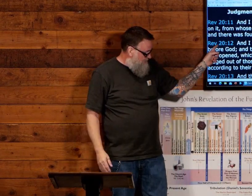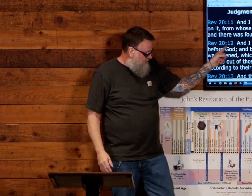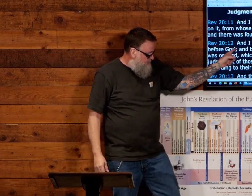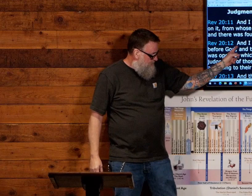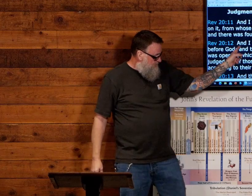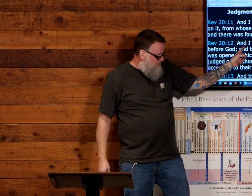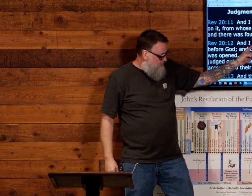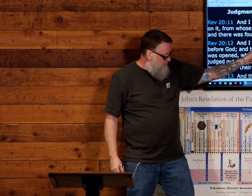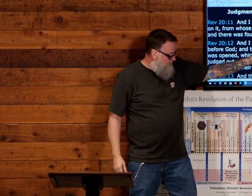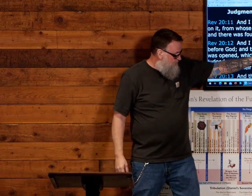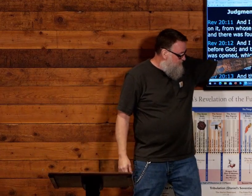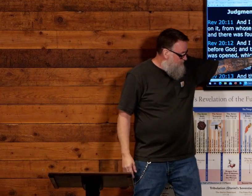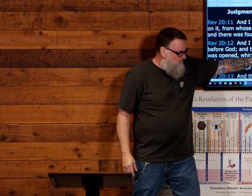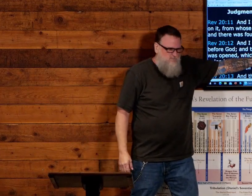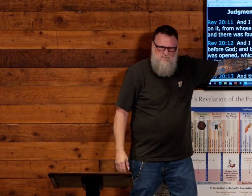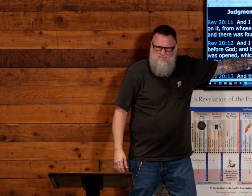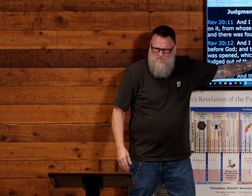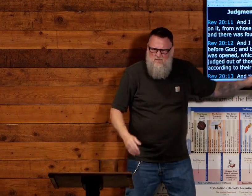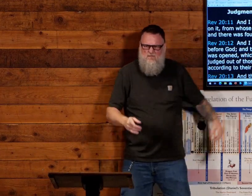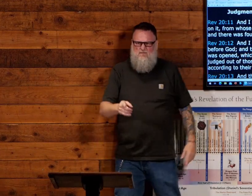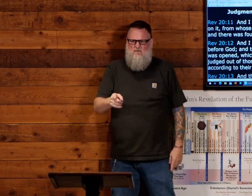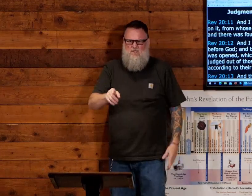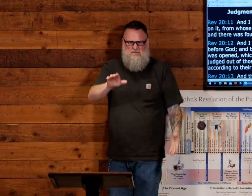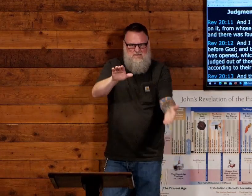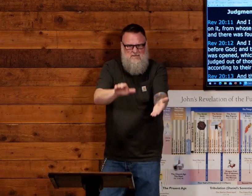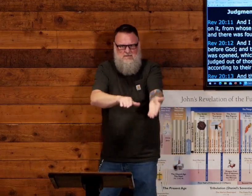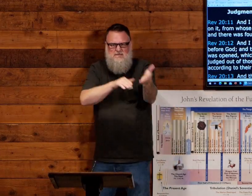Now this is important. And I saw the dead.